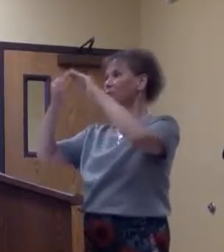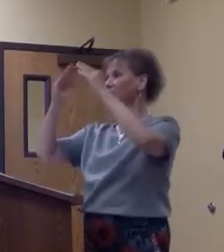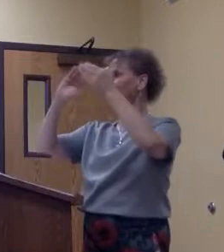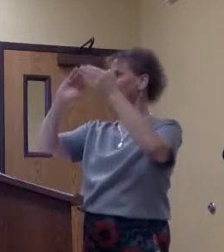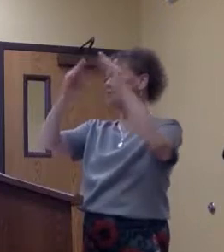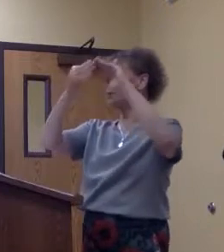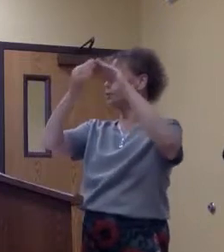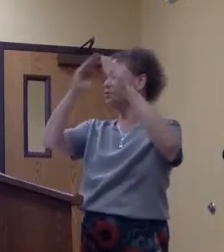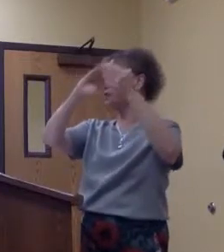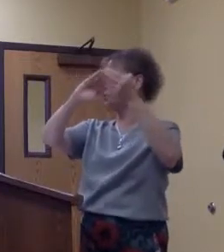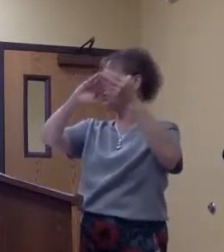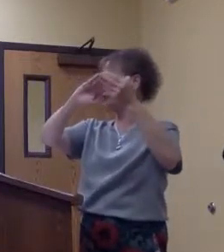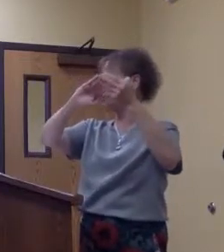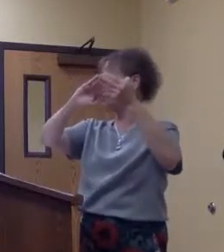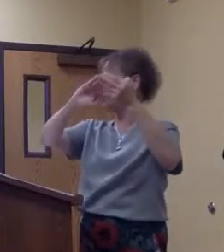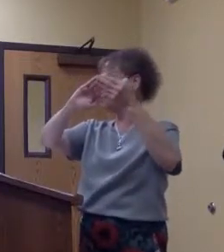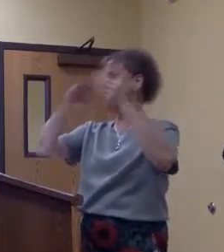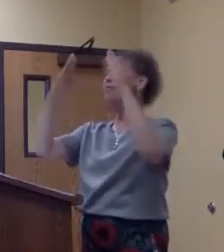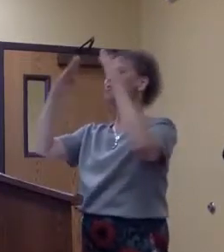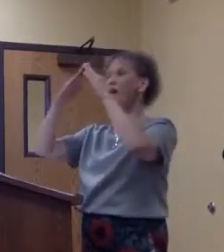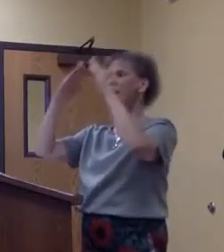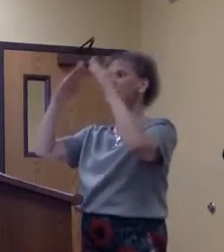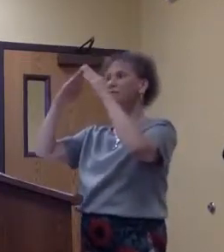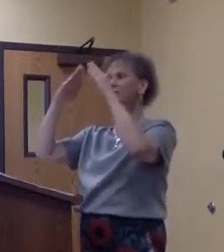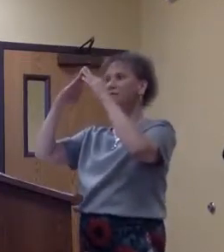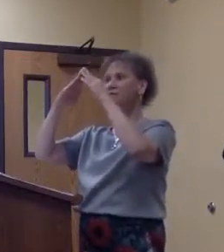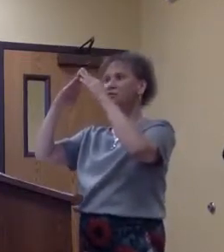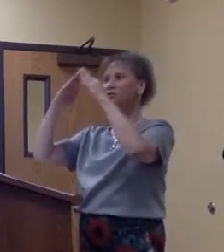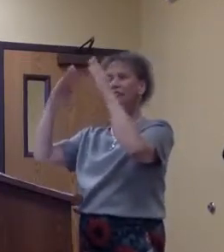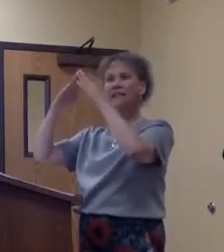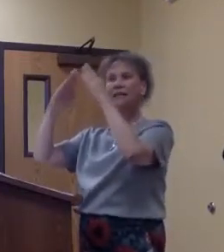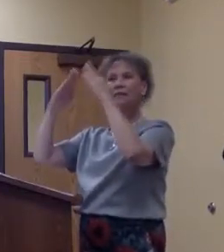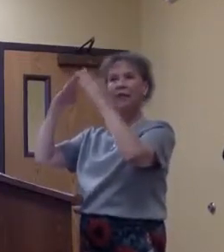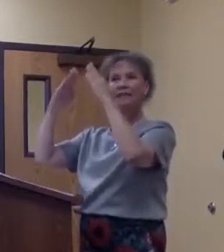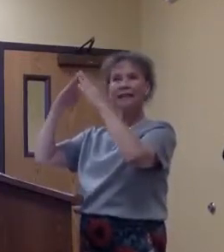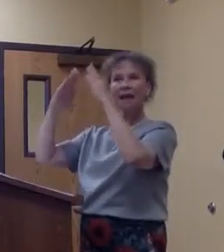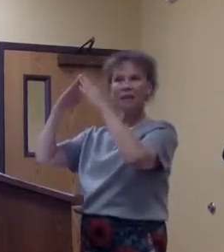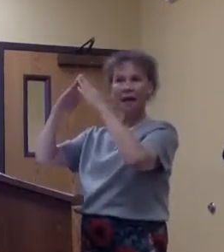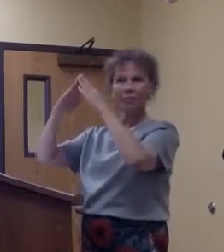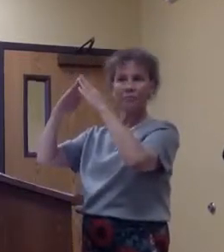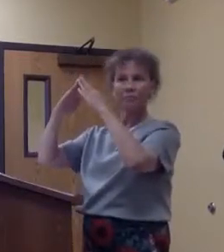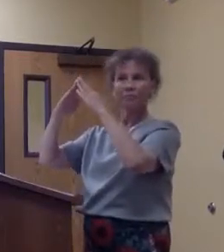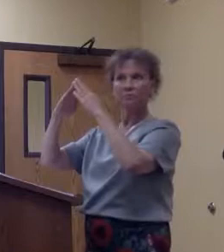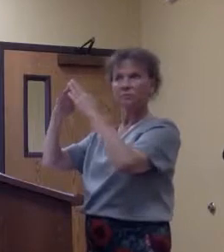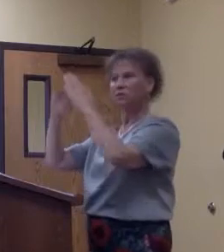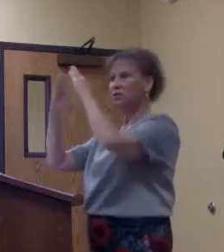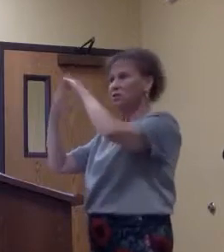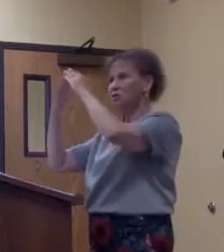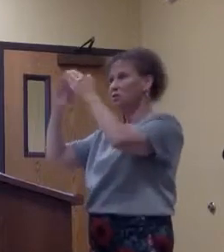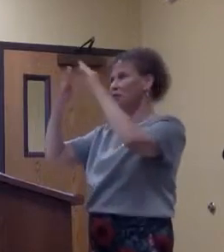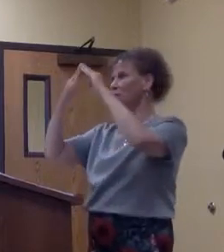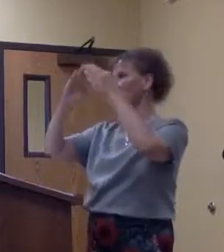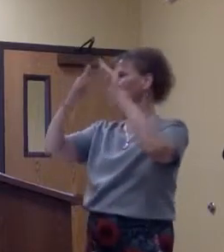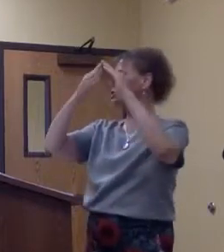rooftop, rooftop, rooftop, rooftop, rather than just in place, tap, tap. So I do it more with a